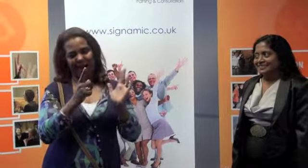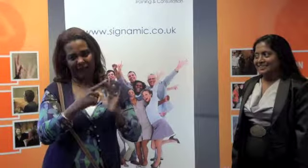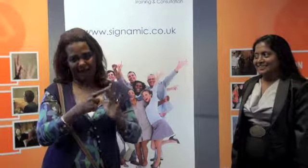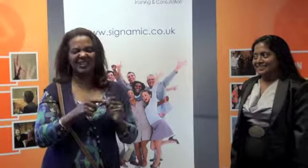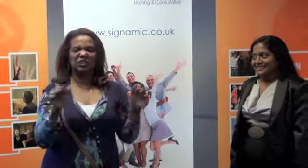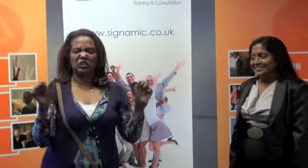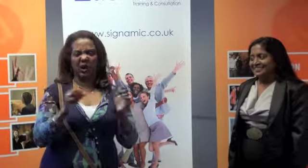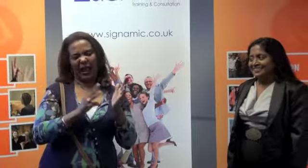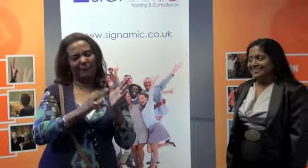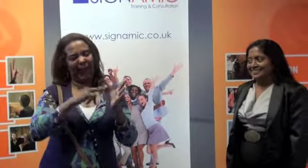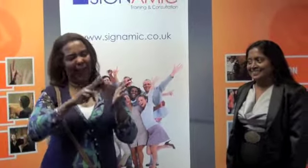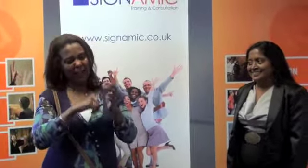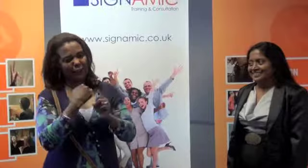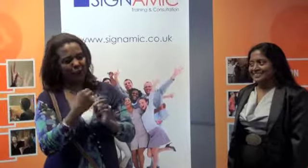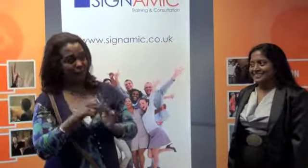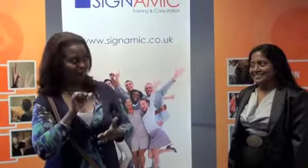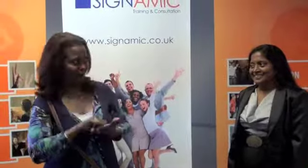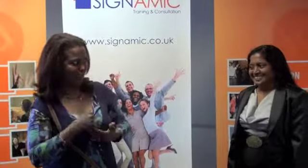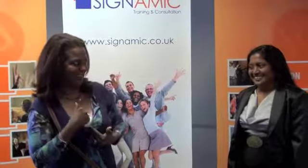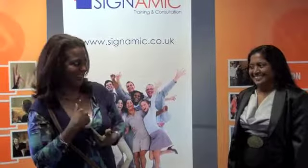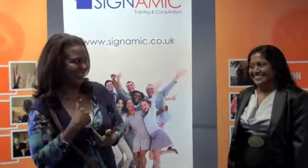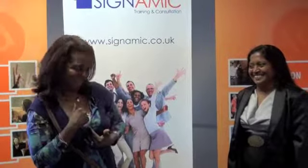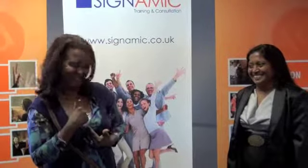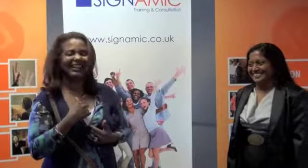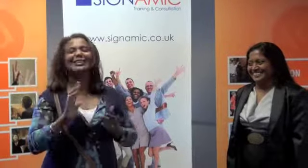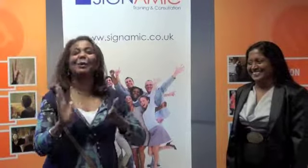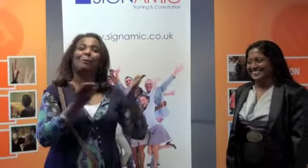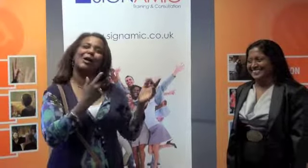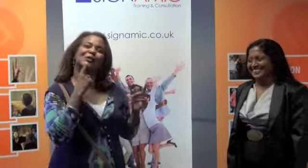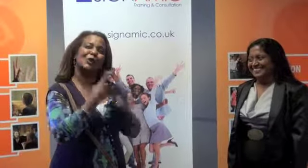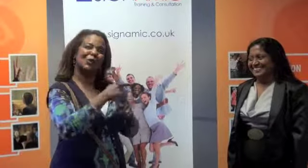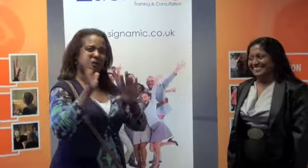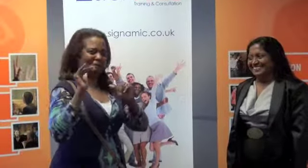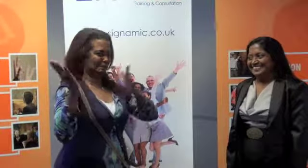to Mangai Sutterson. I hope I've spelt that right. Yes.